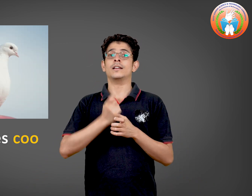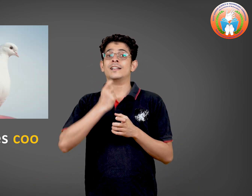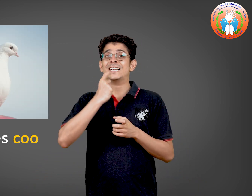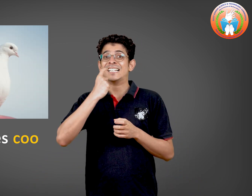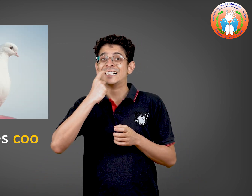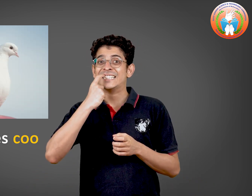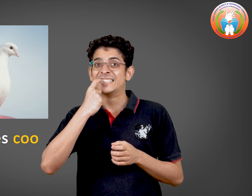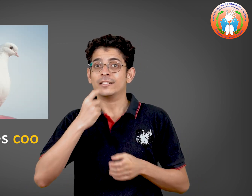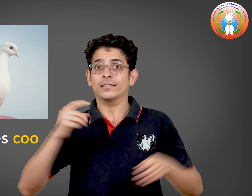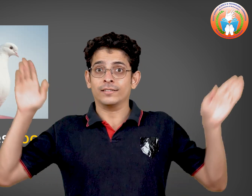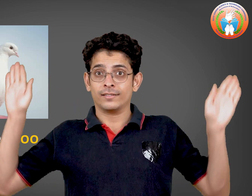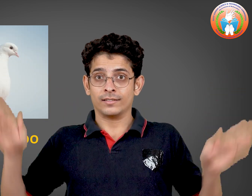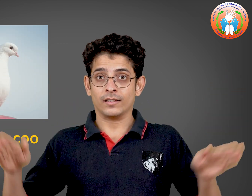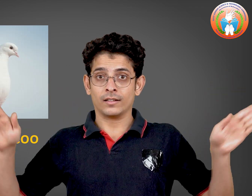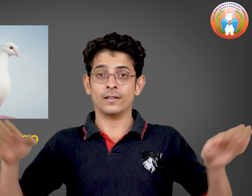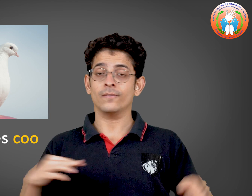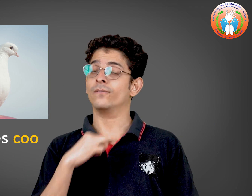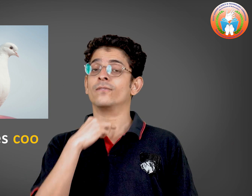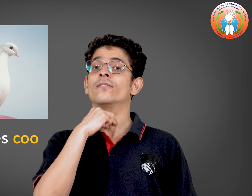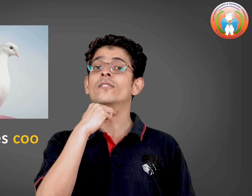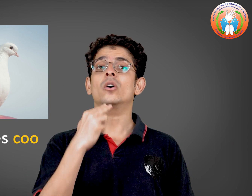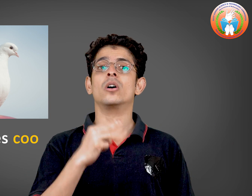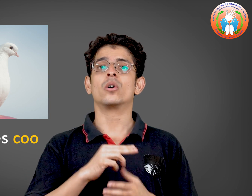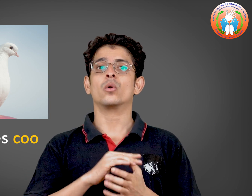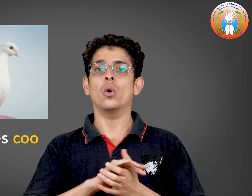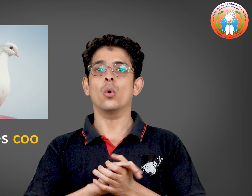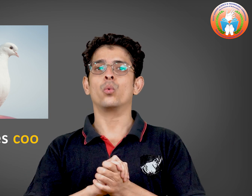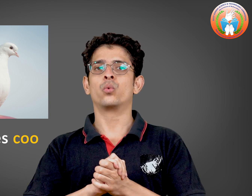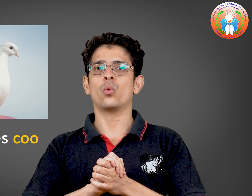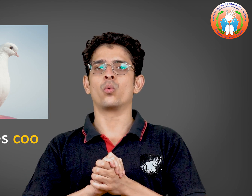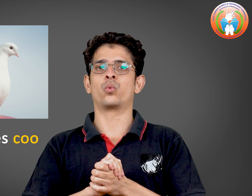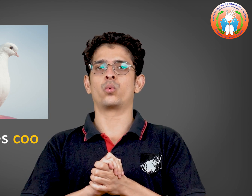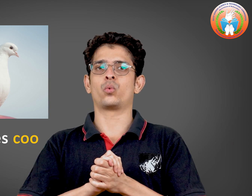A pigeon does coo coo.